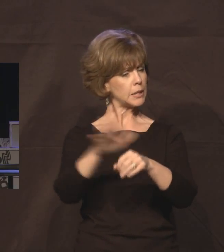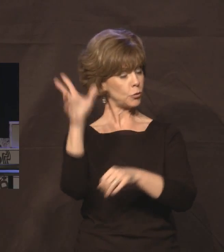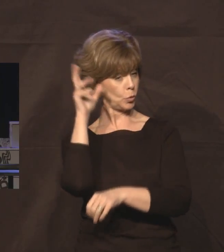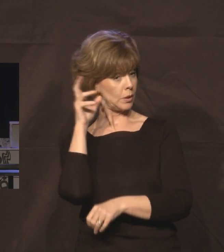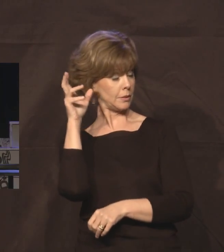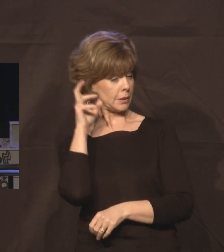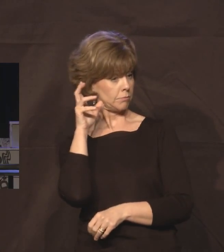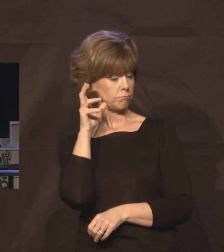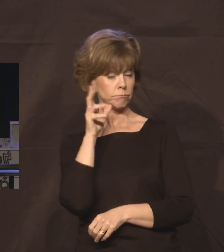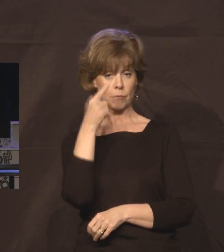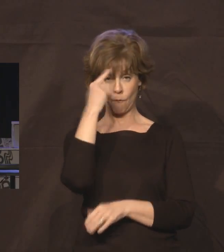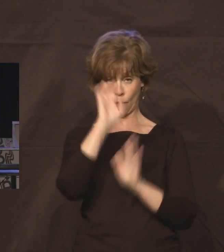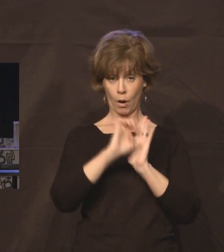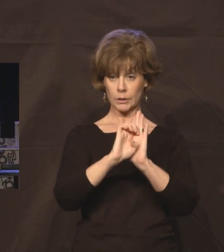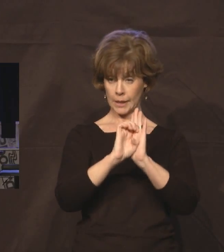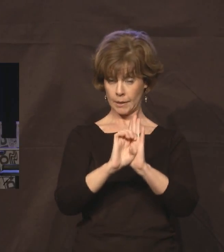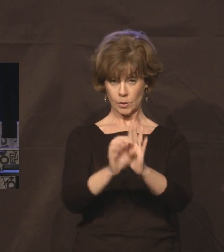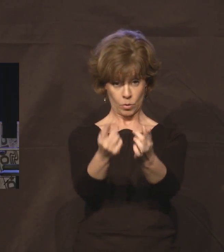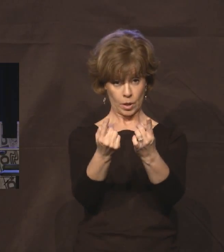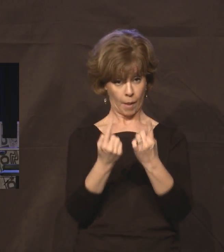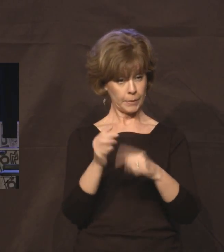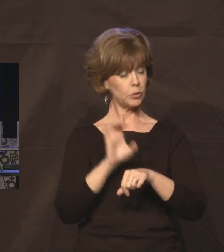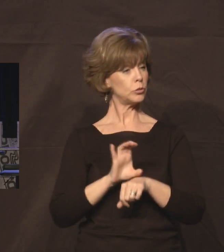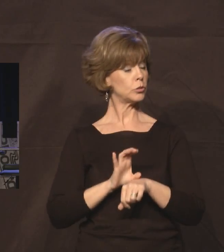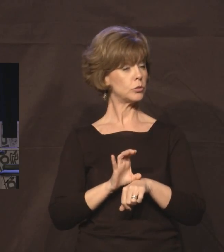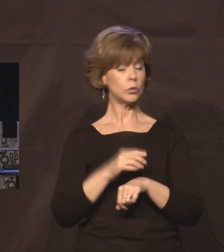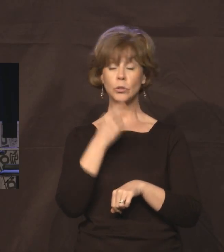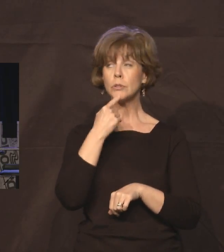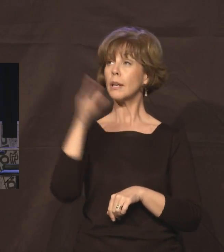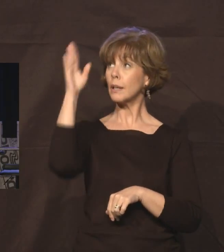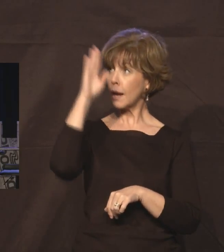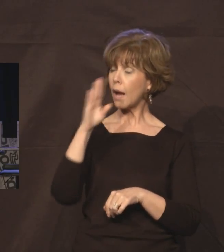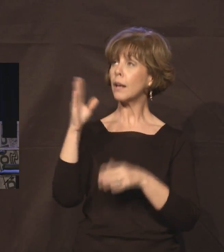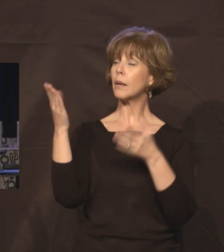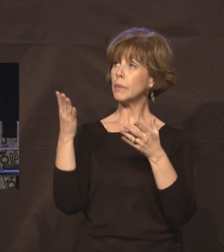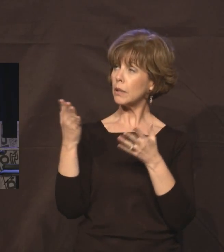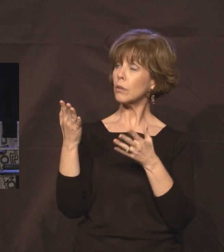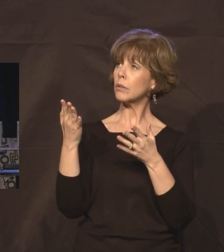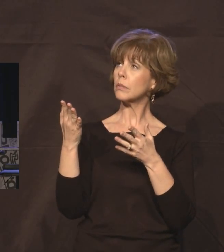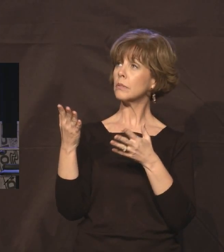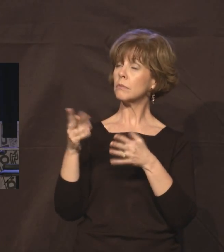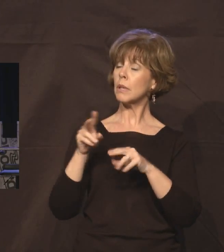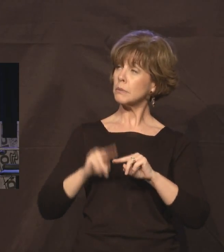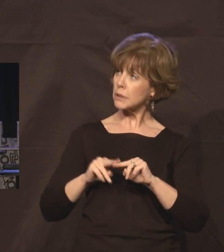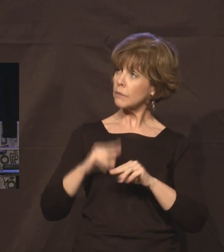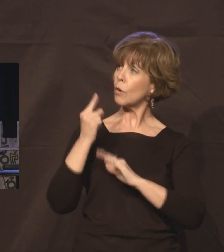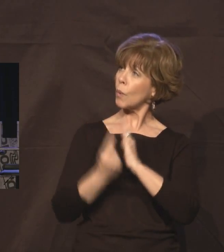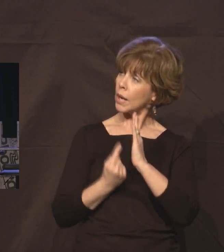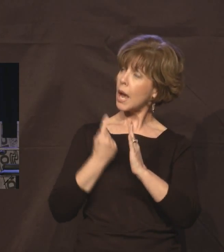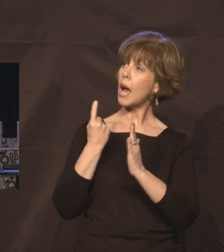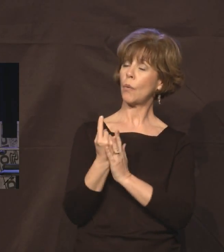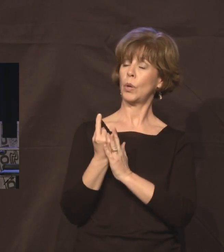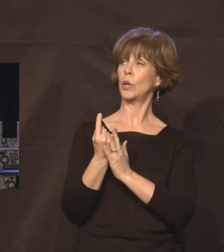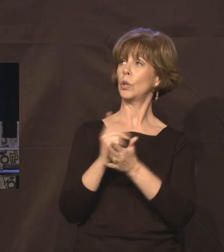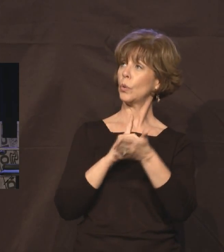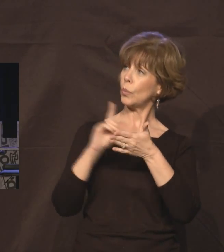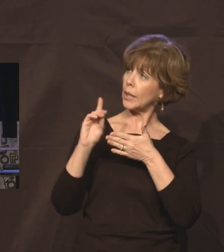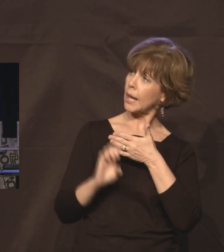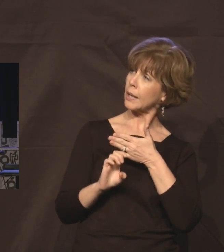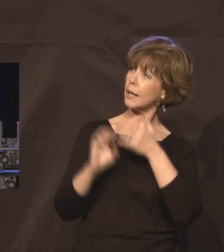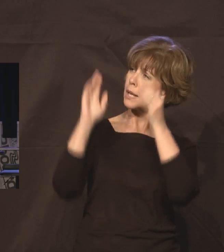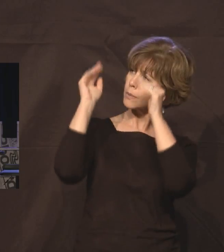right? To where you're saying, God, I'm here. I'm giving you an hour of my day. I'm giving you an hour of my weekend, but I